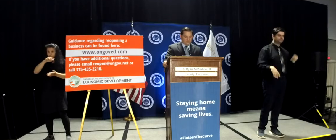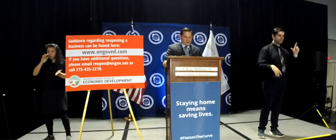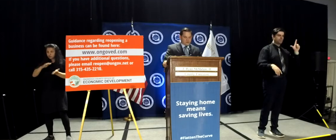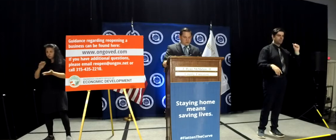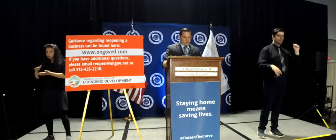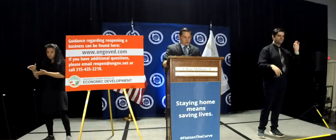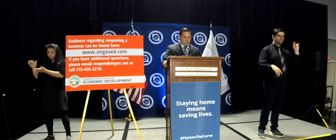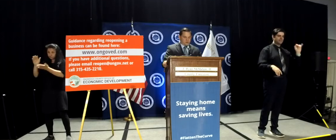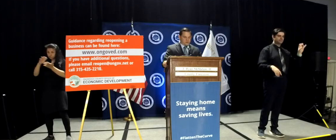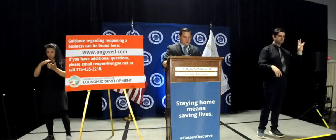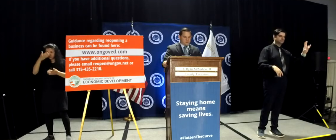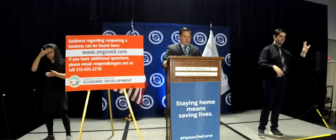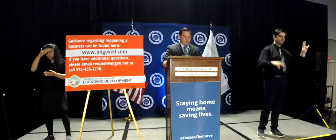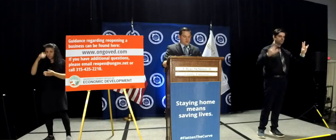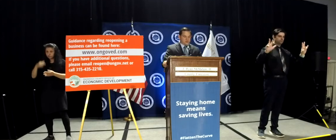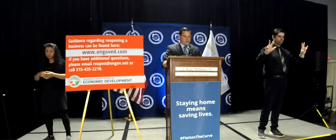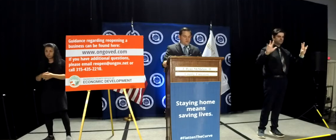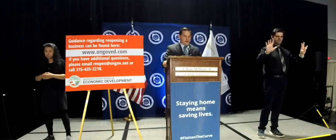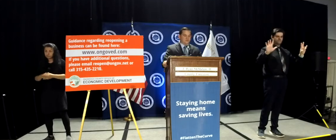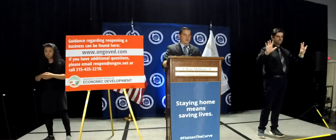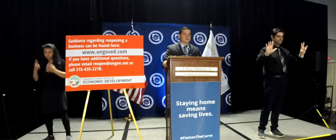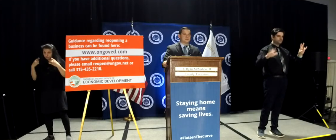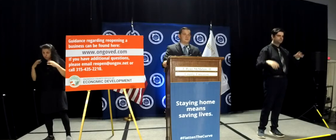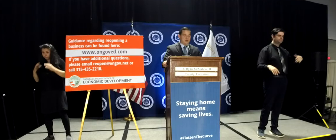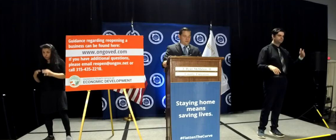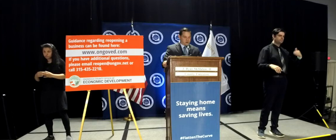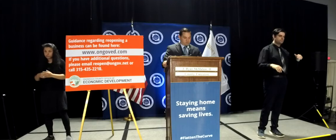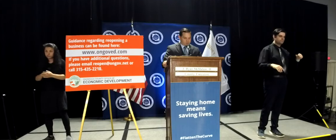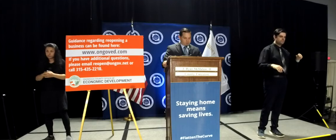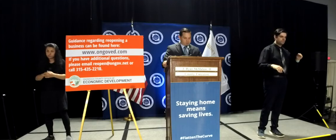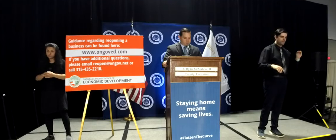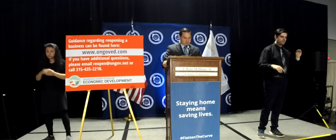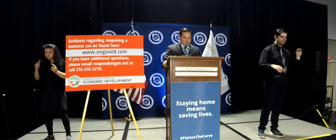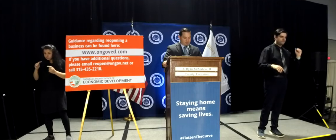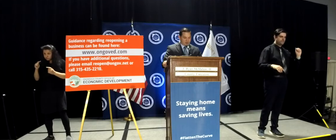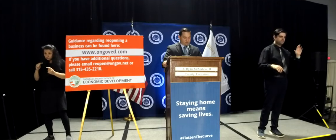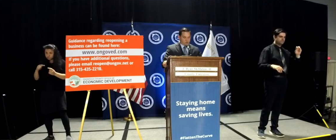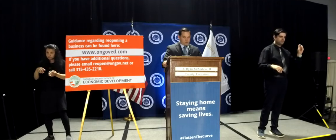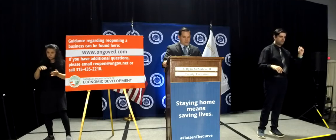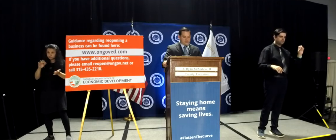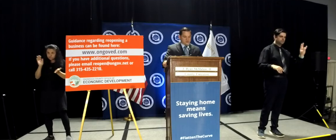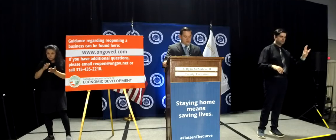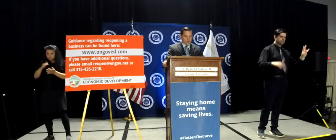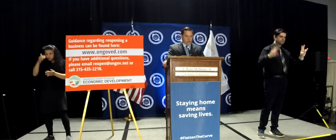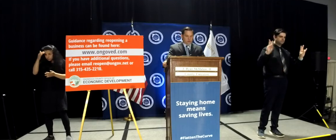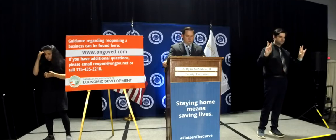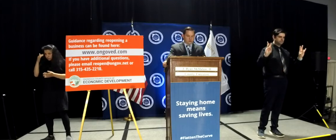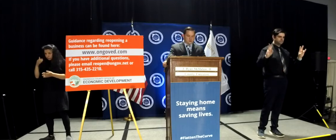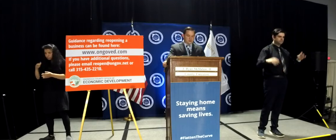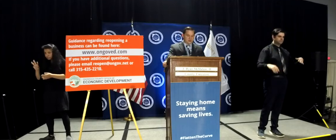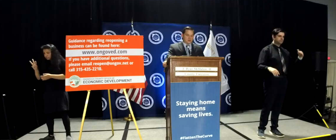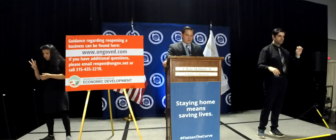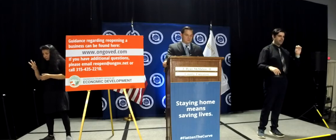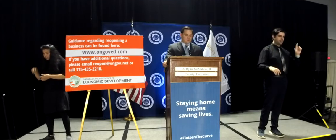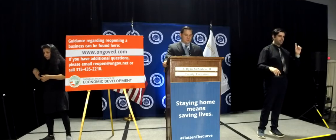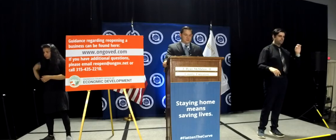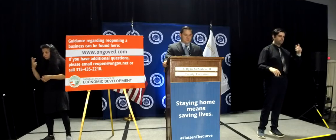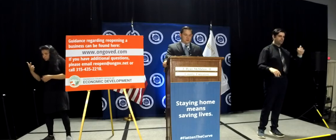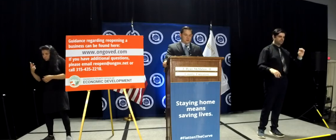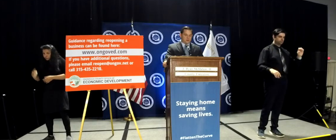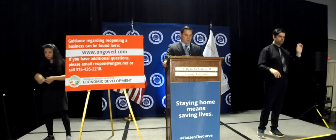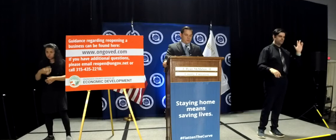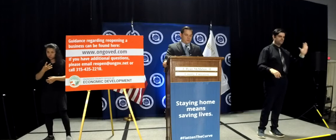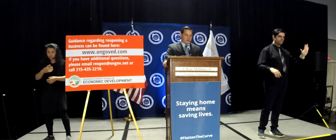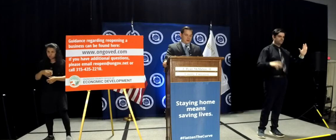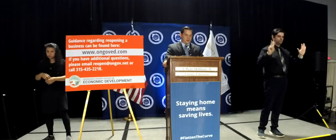Elbridge, 5 cases, 2 recoveries. Atisco, 5 cases and 5 recoveries. Spafford, 3 cases and 2 recoveries. And Fabius